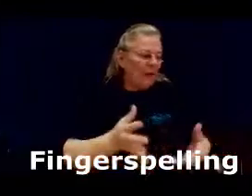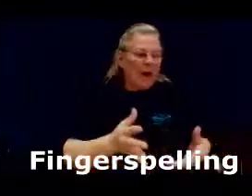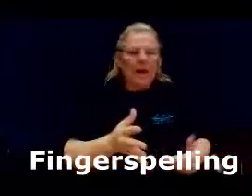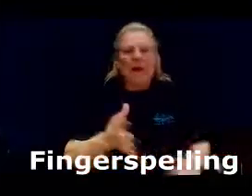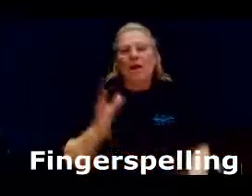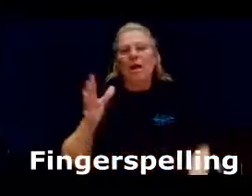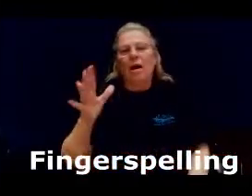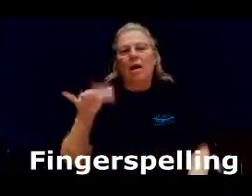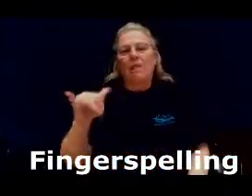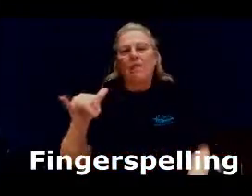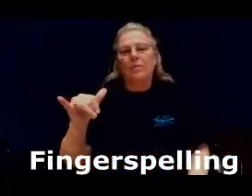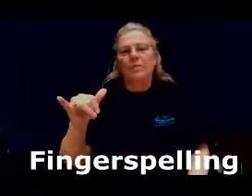By and of,